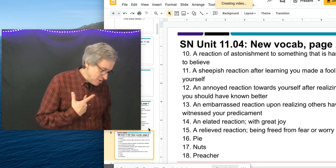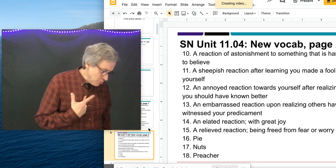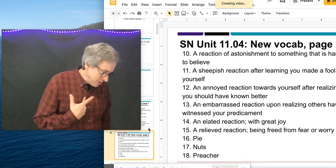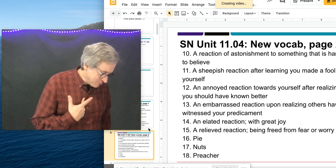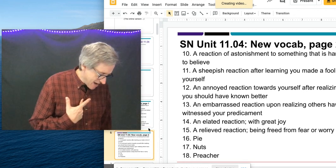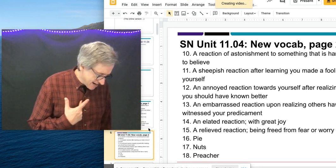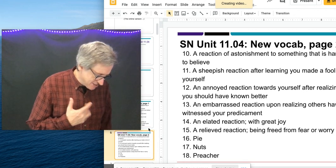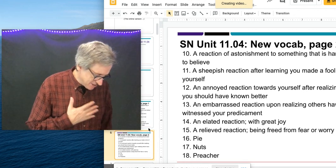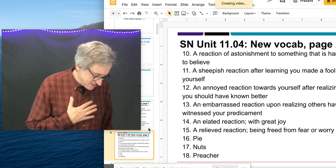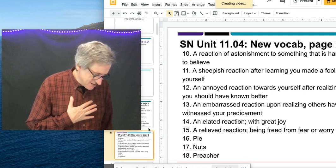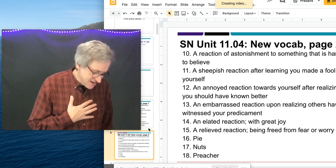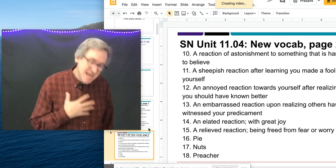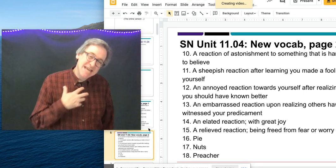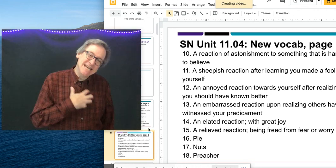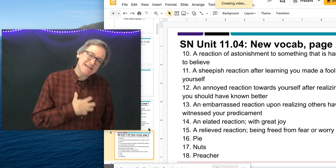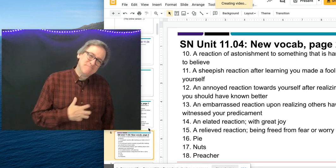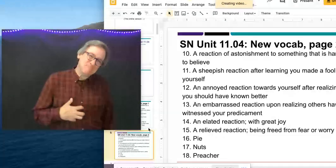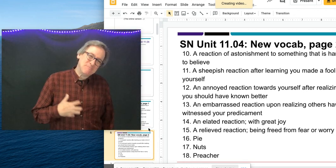An annoyed reaction.